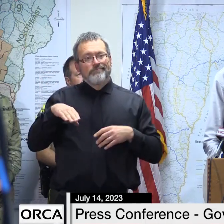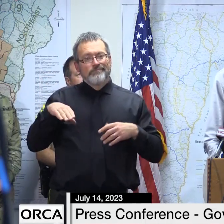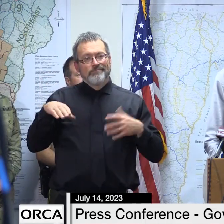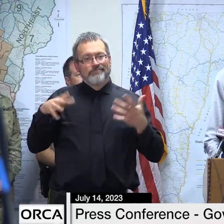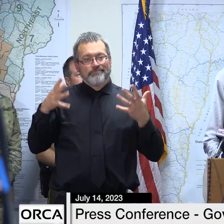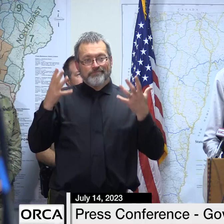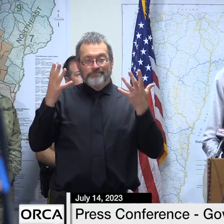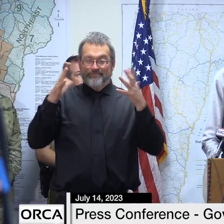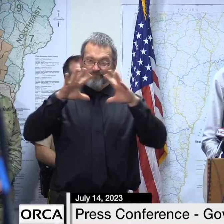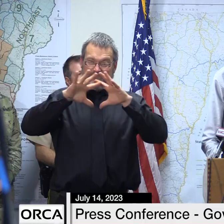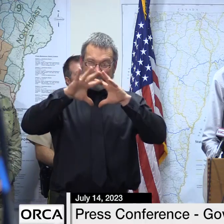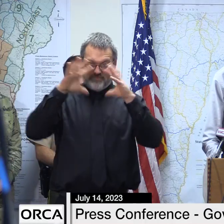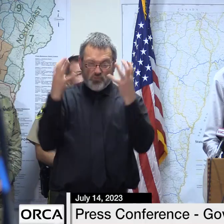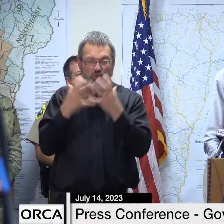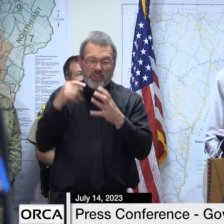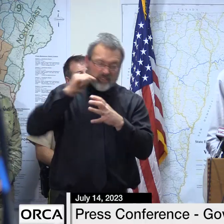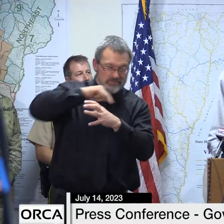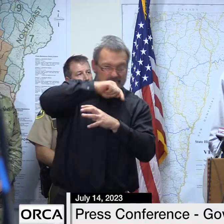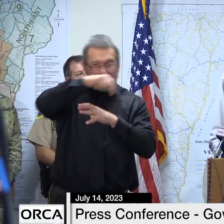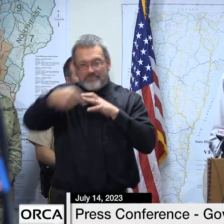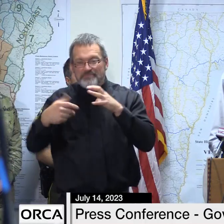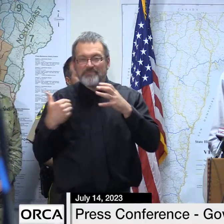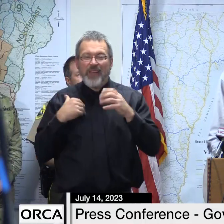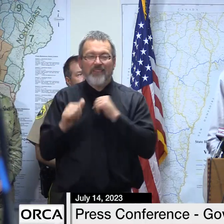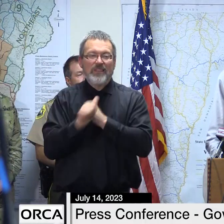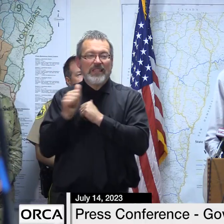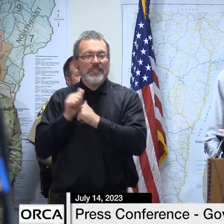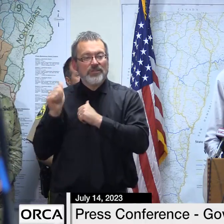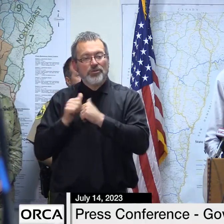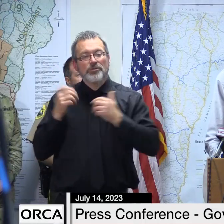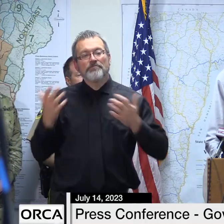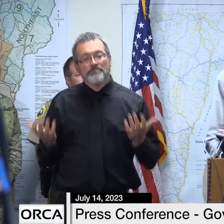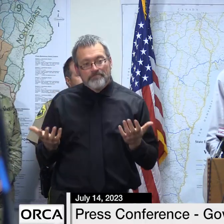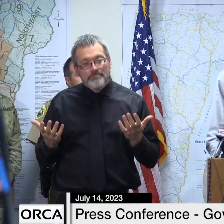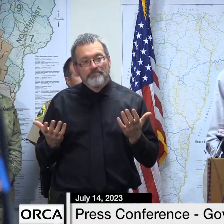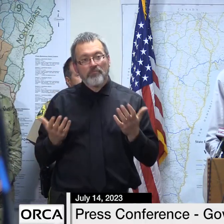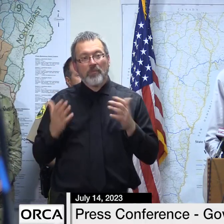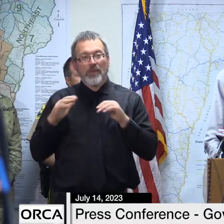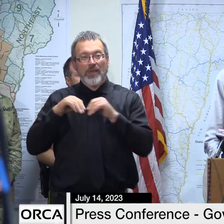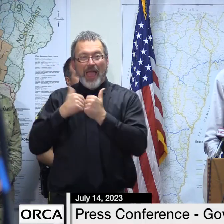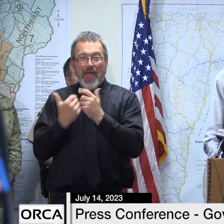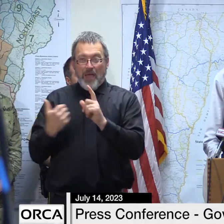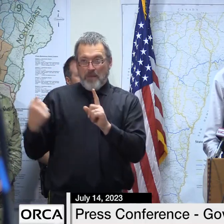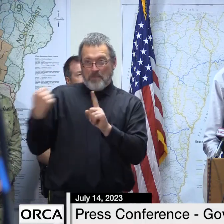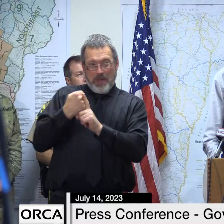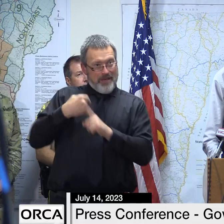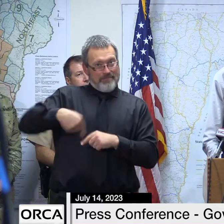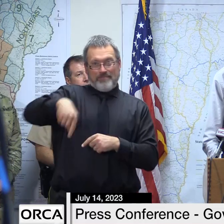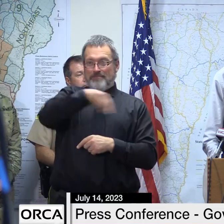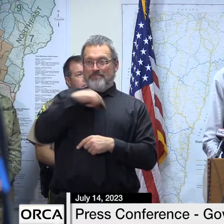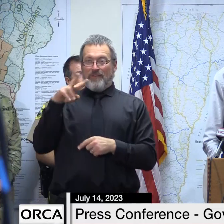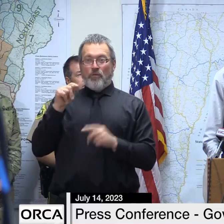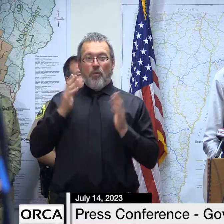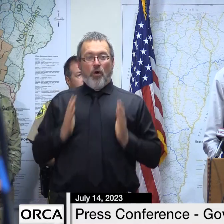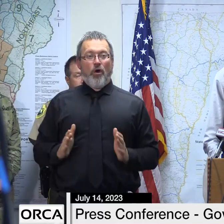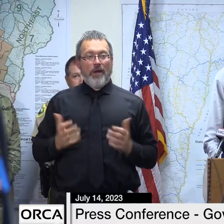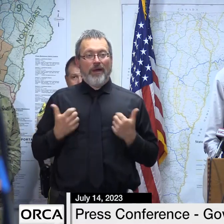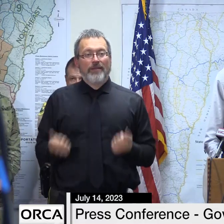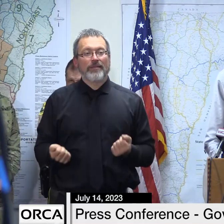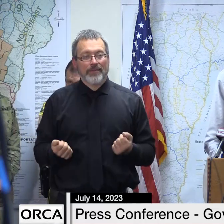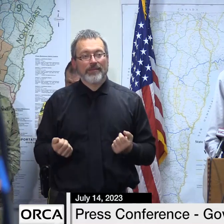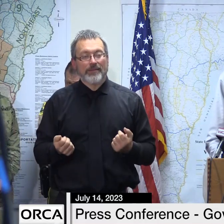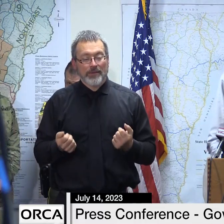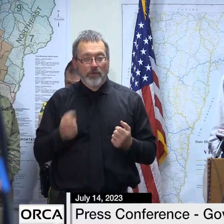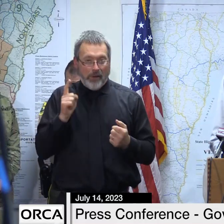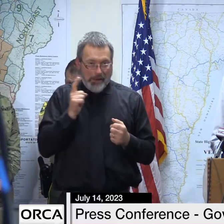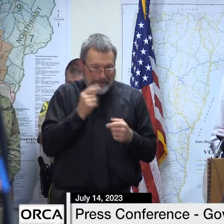important to understand how it impacts our health and what we can do in the short and long term to mitigate these impacts.